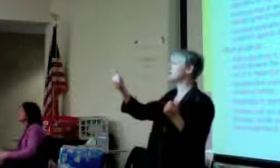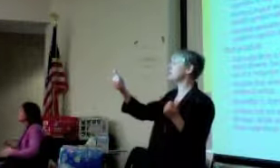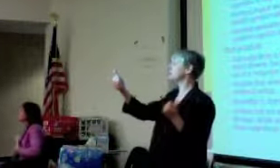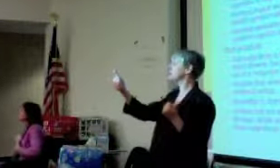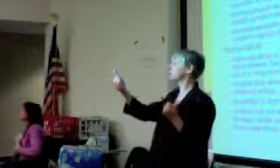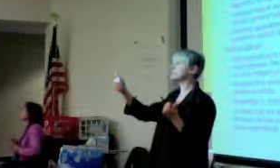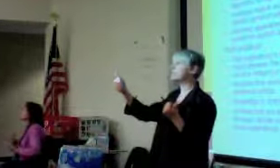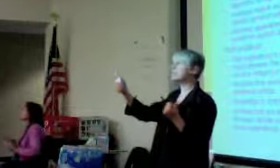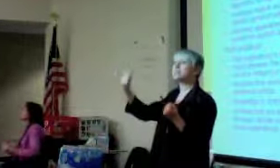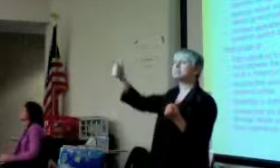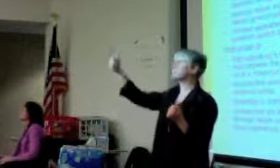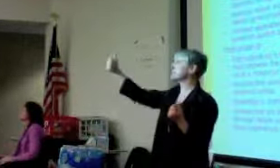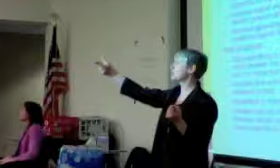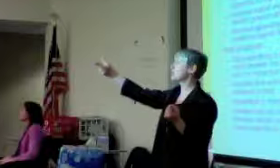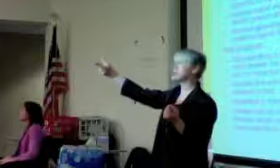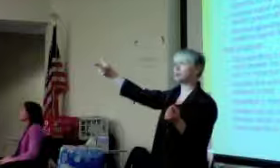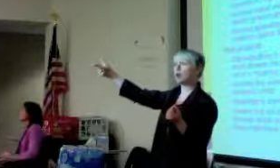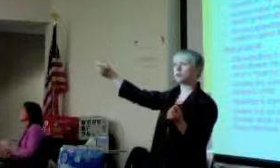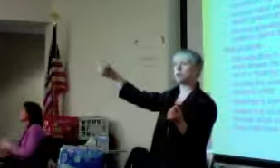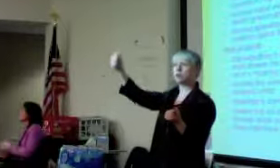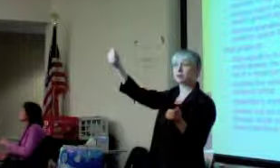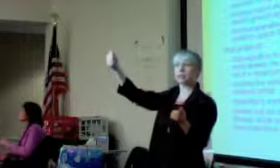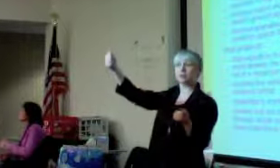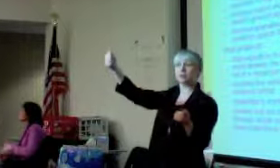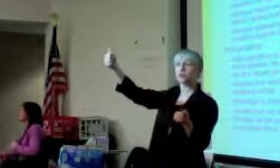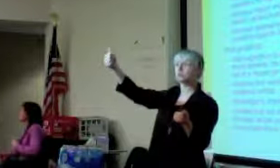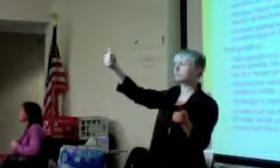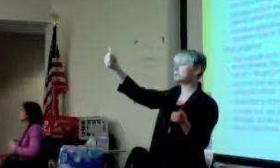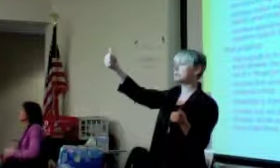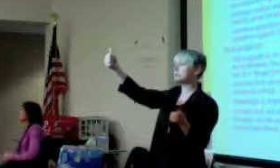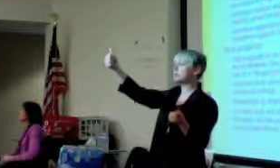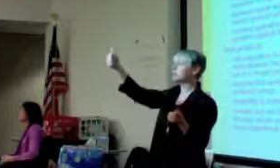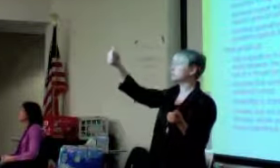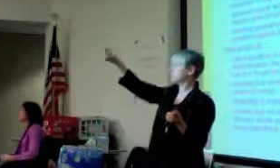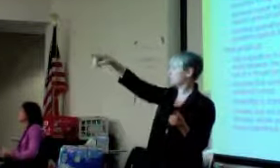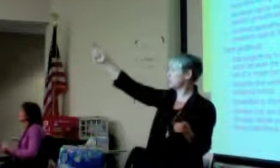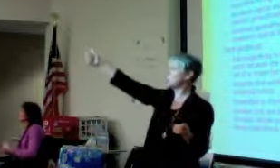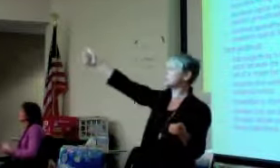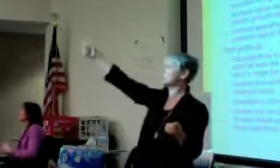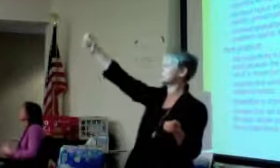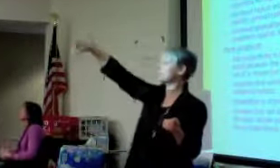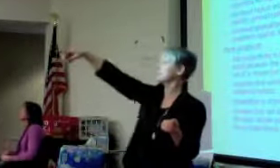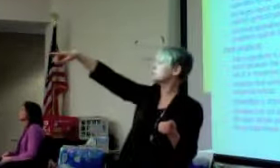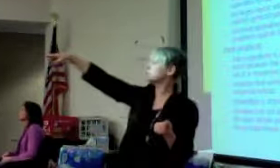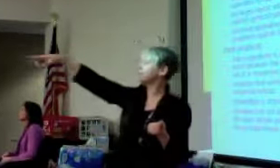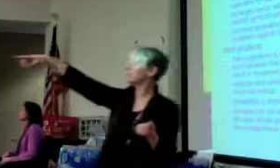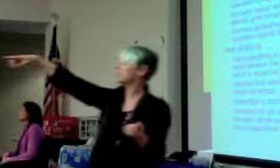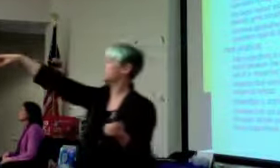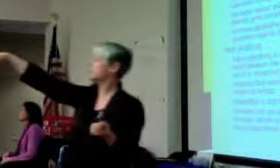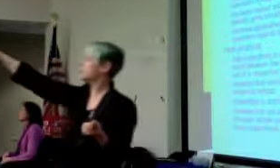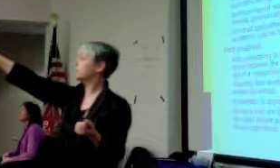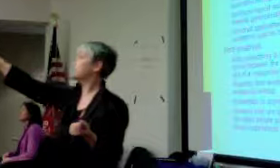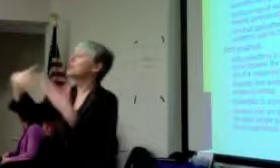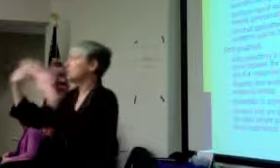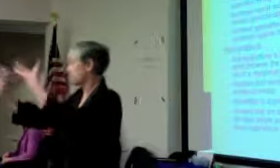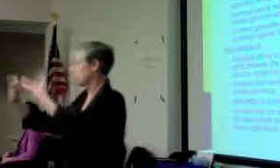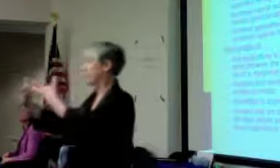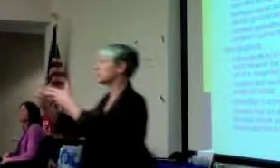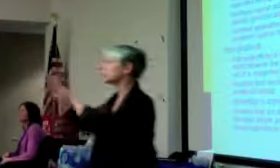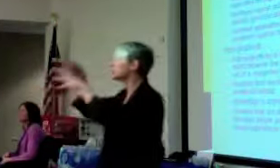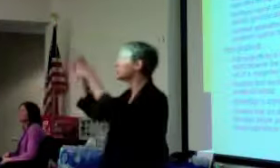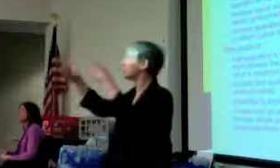Happiness, maybe? Some of the same emotions you talked about. Could there be excitement there? Could there be nervousness there? There